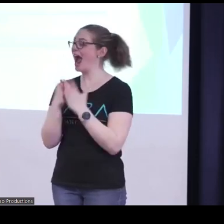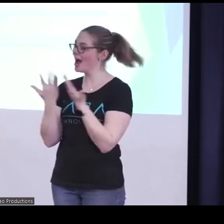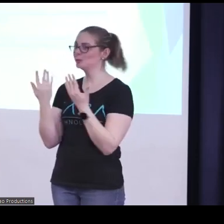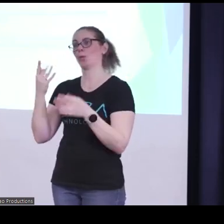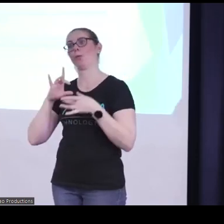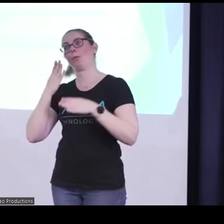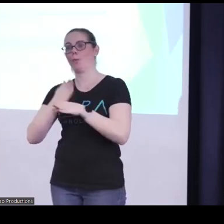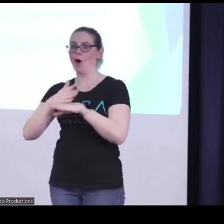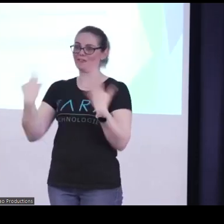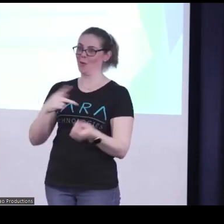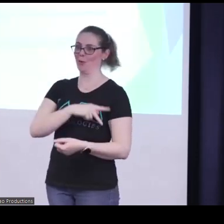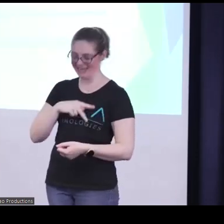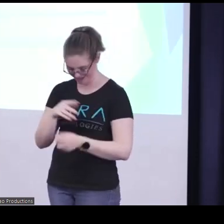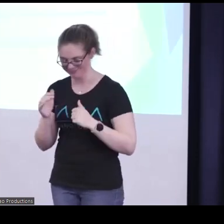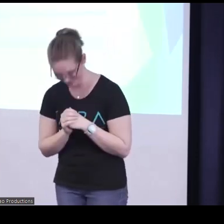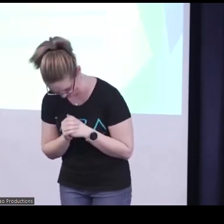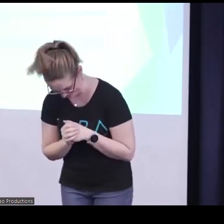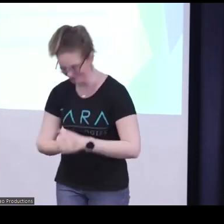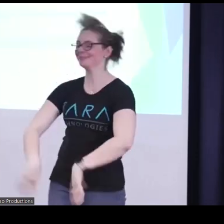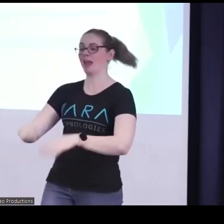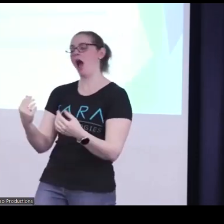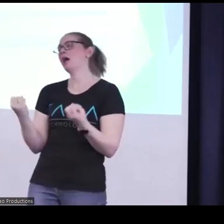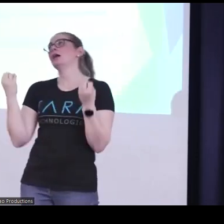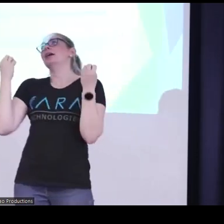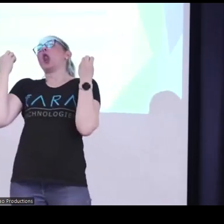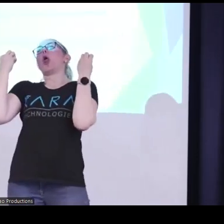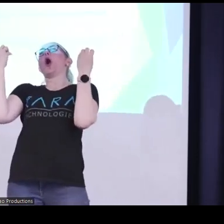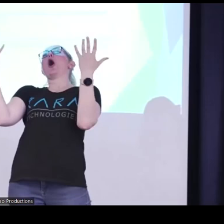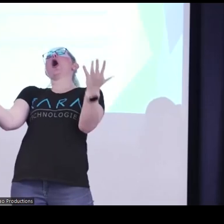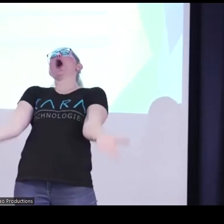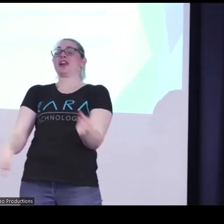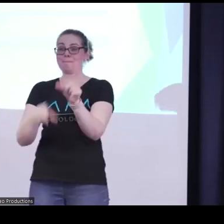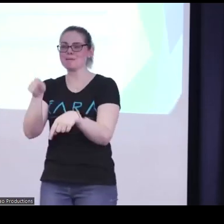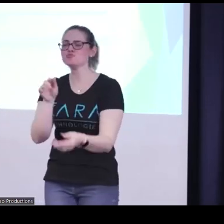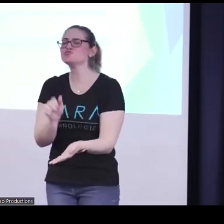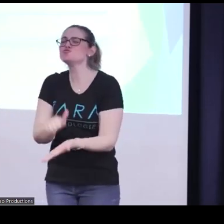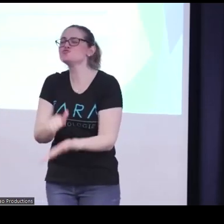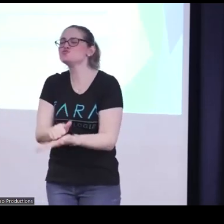how would they be able to join CARA? How would they be able to work with CARA?